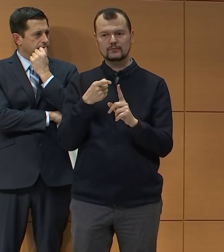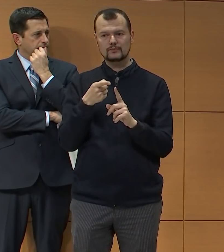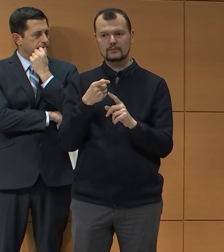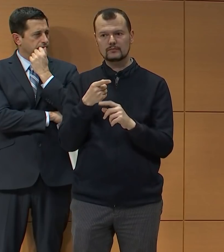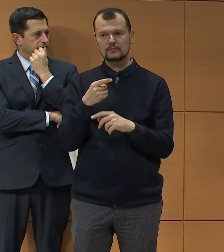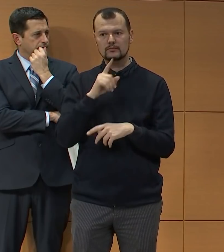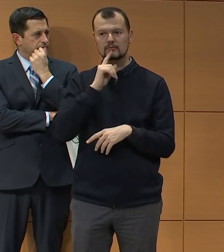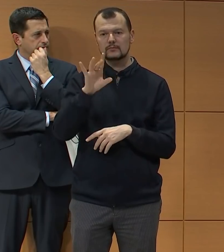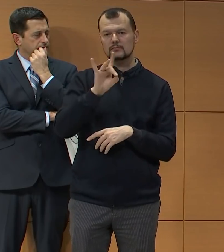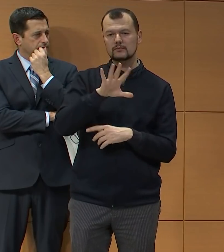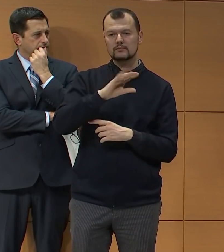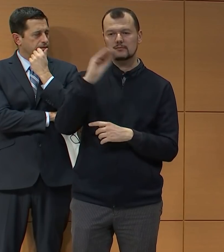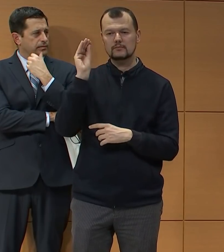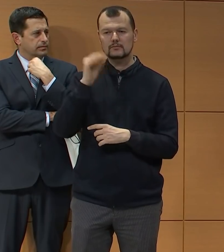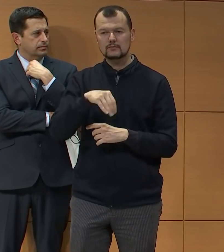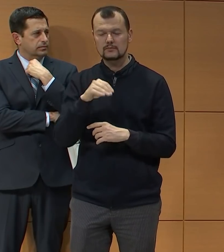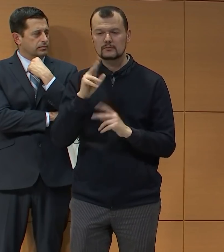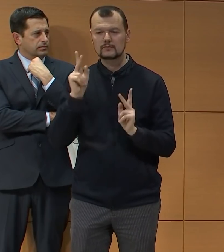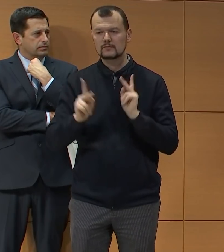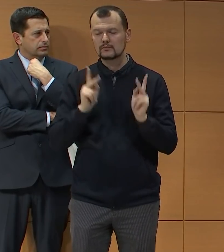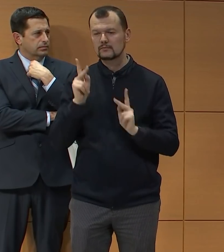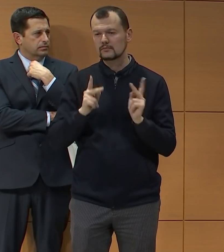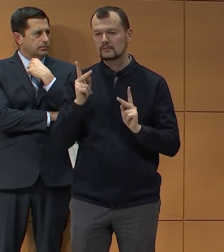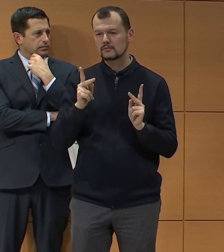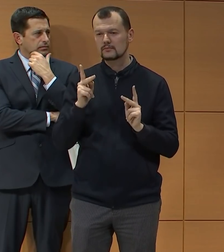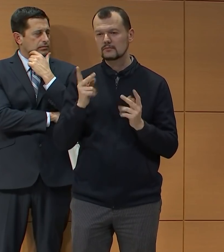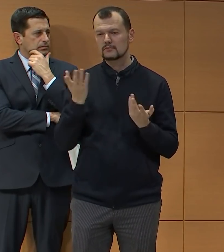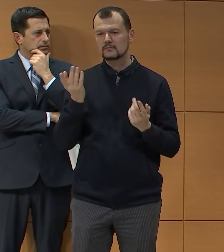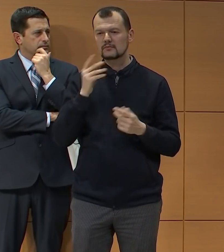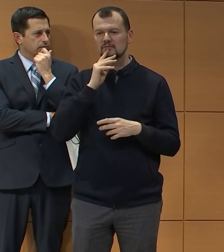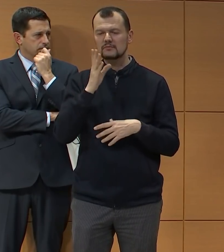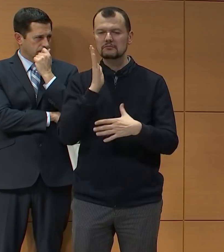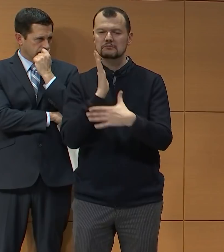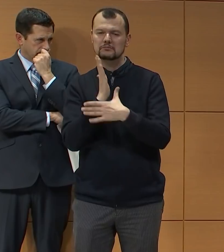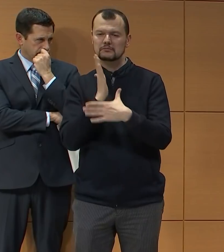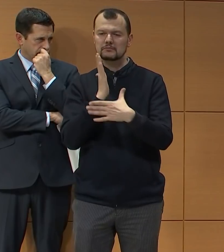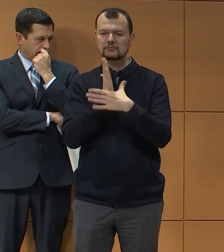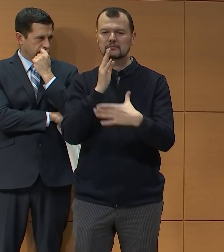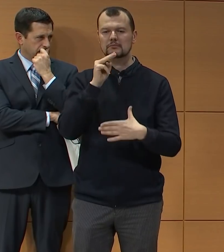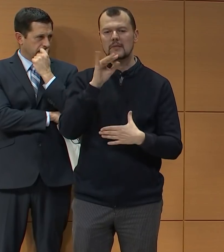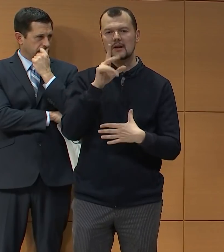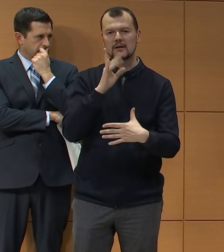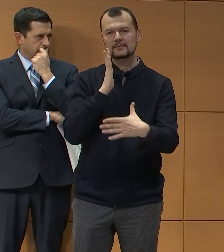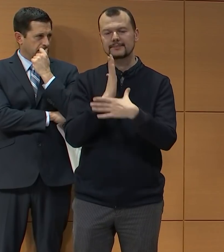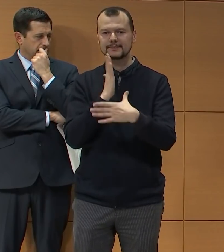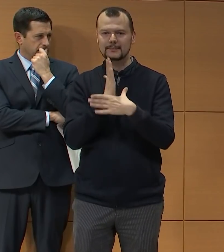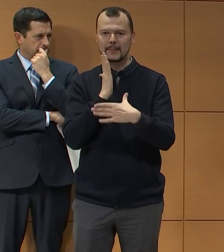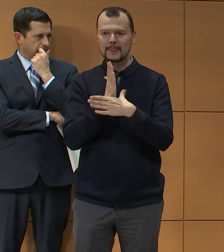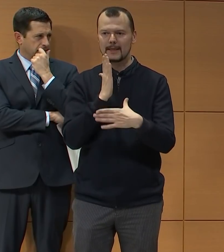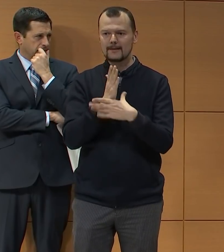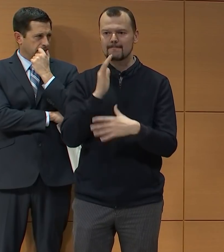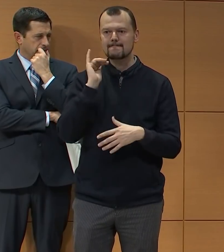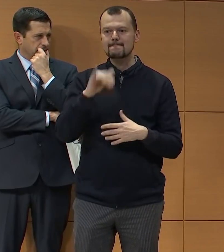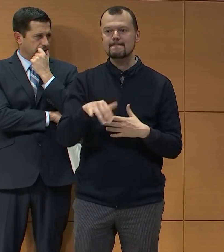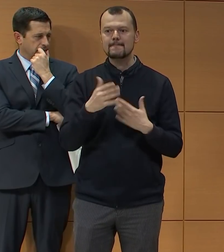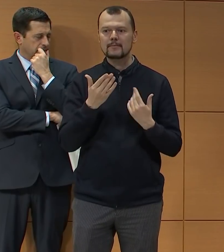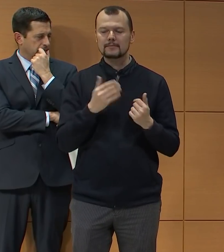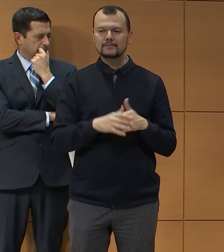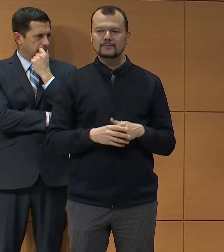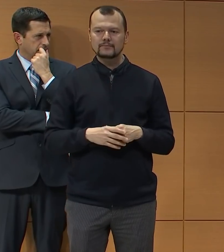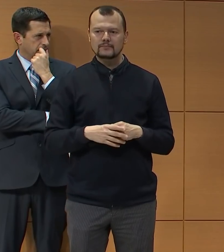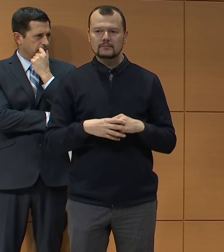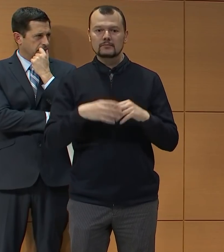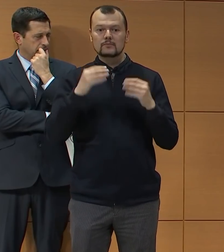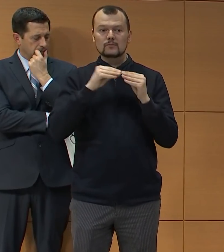85% of people have mild illness, and that about 15% of people have severe illness,